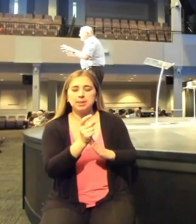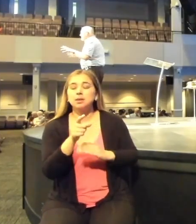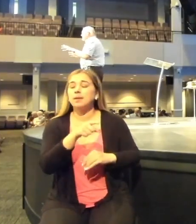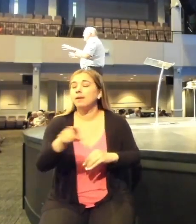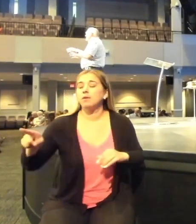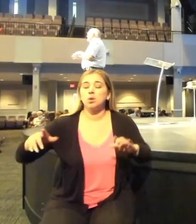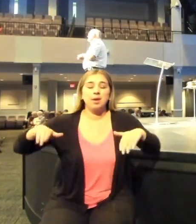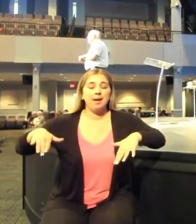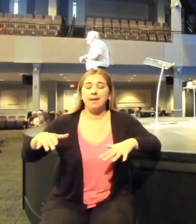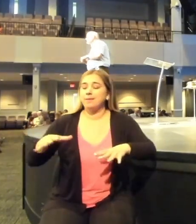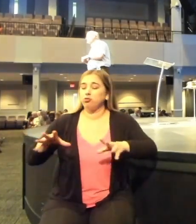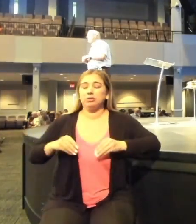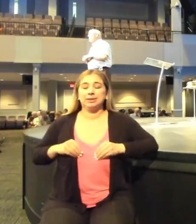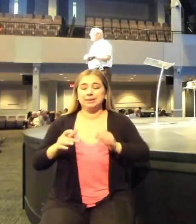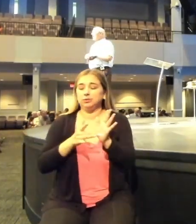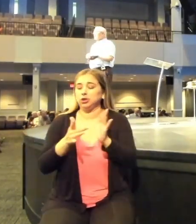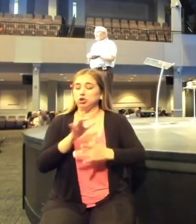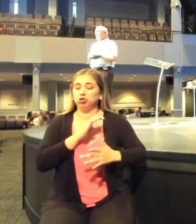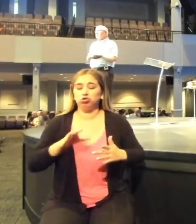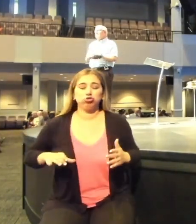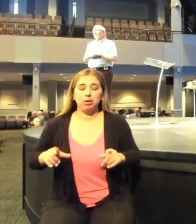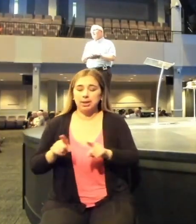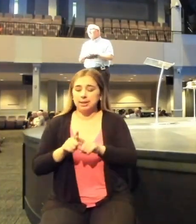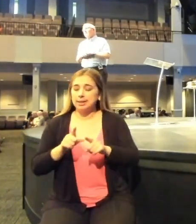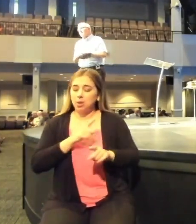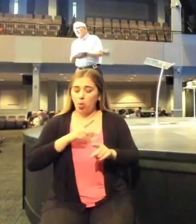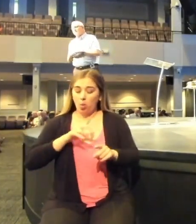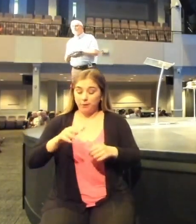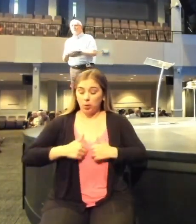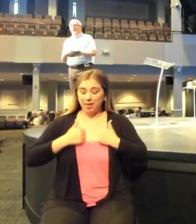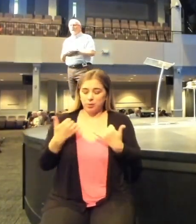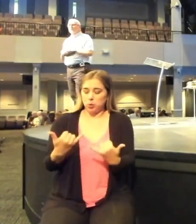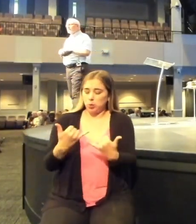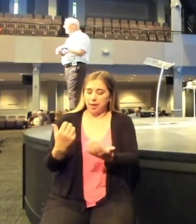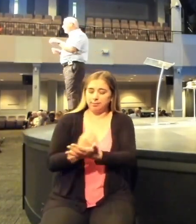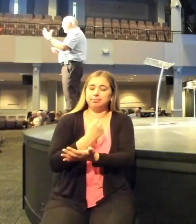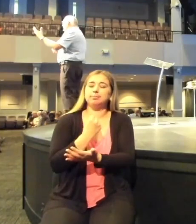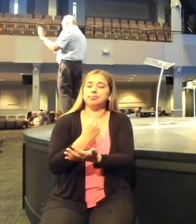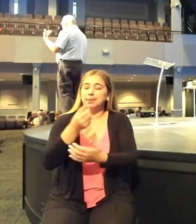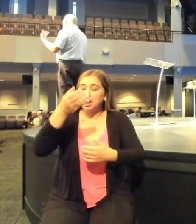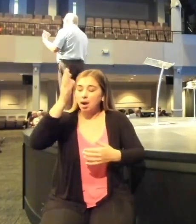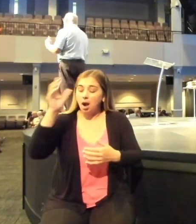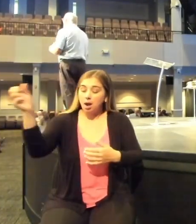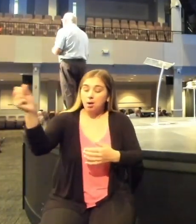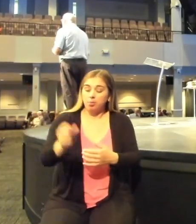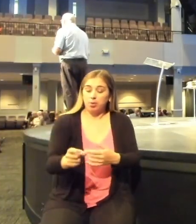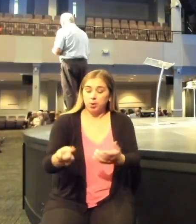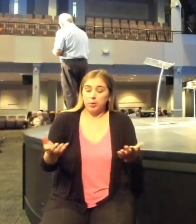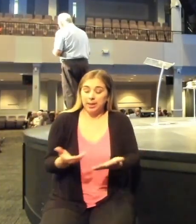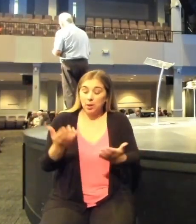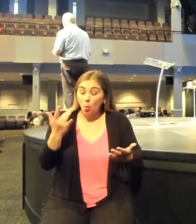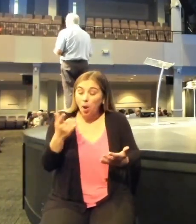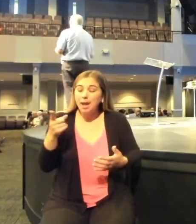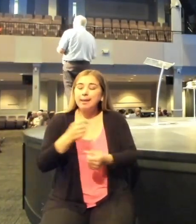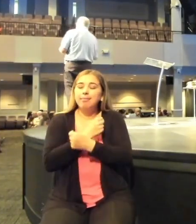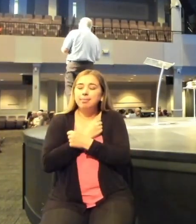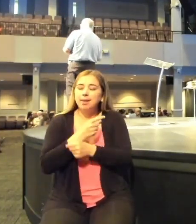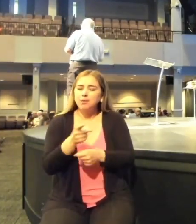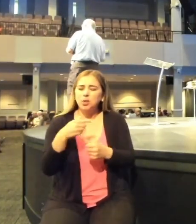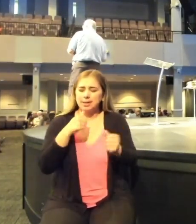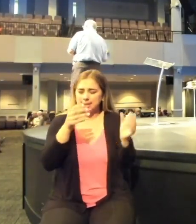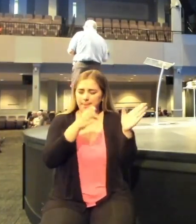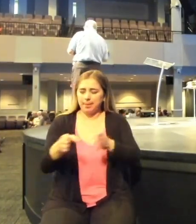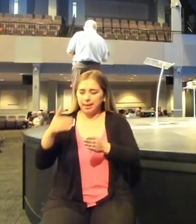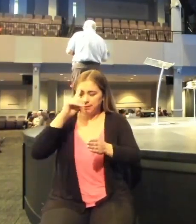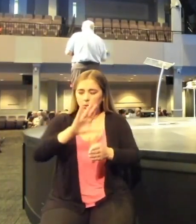If you've never received Jesus Christ as Lord of your life, today is the day that you need to do that. God brought you to this moment because he loves you, he has a plan